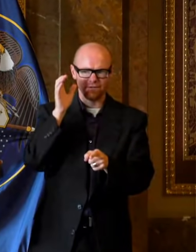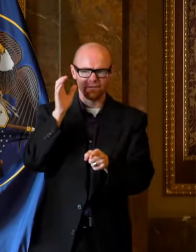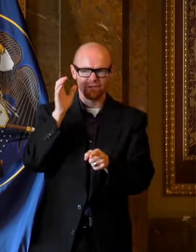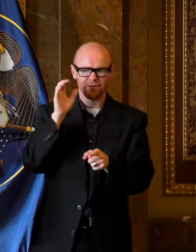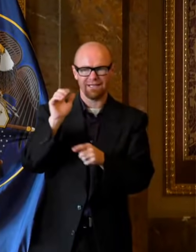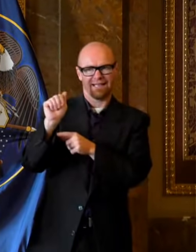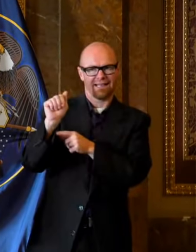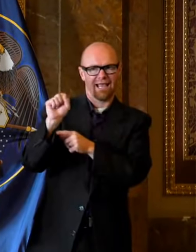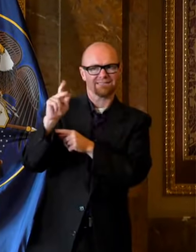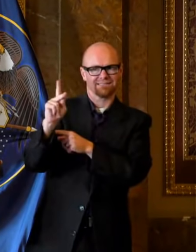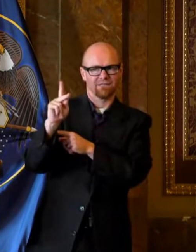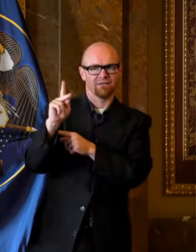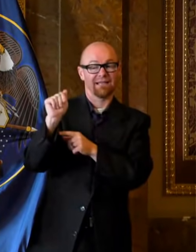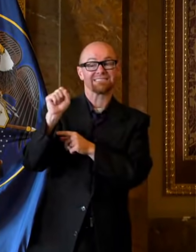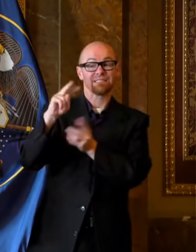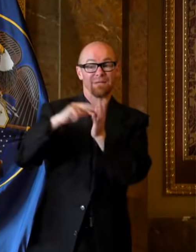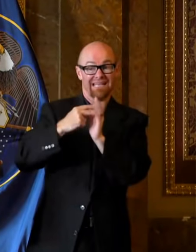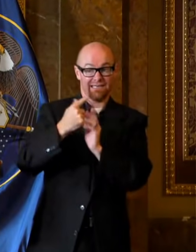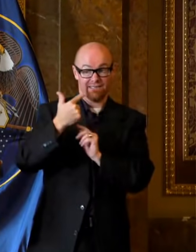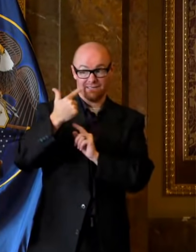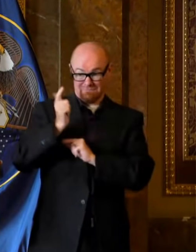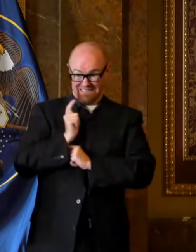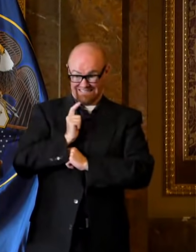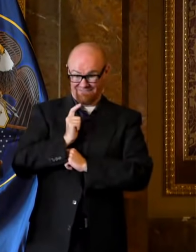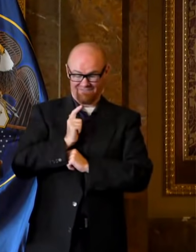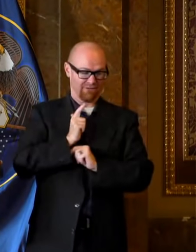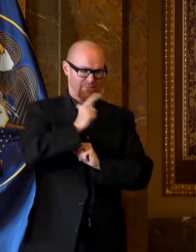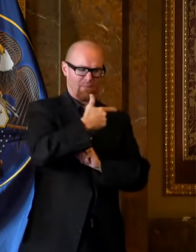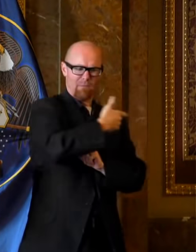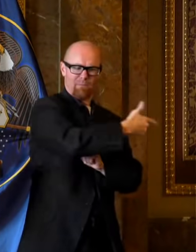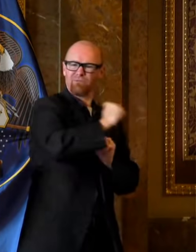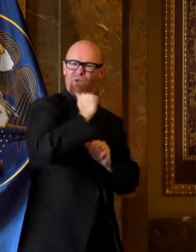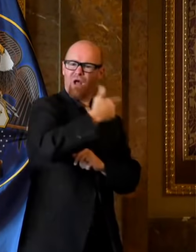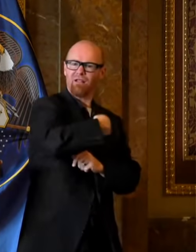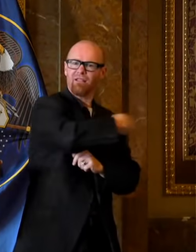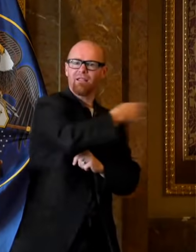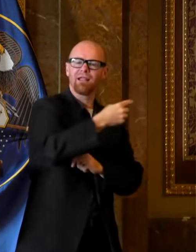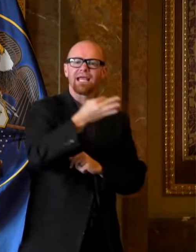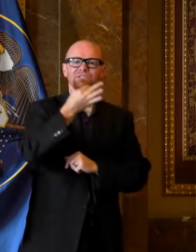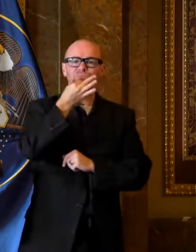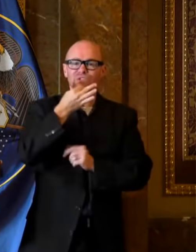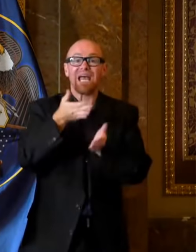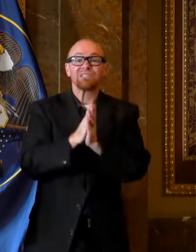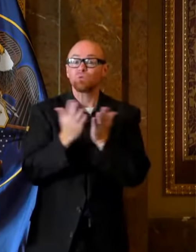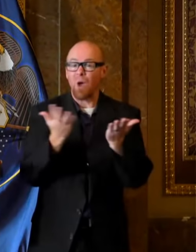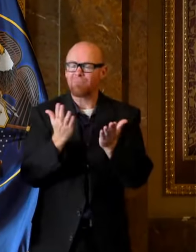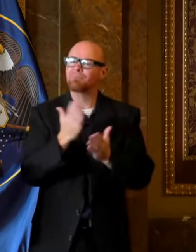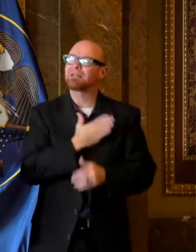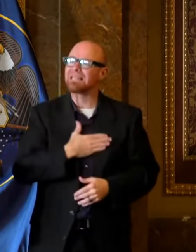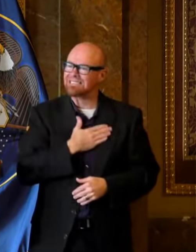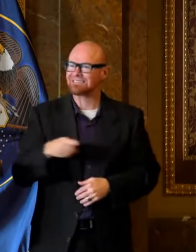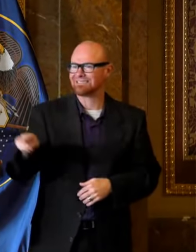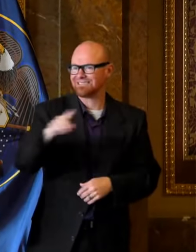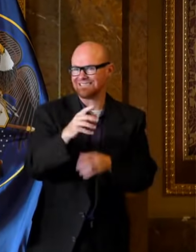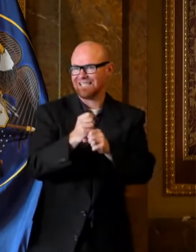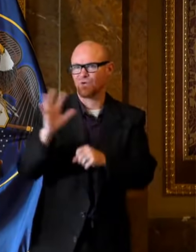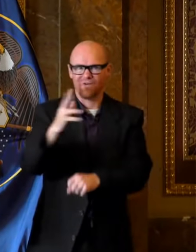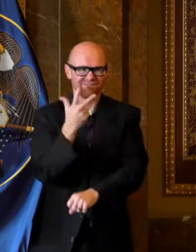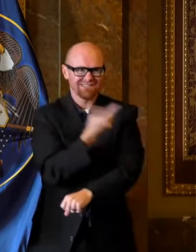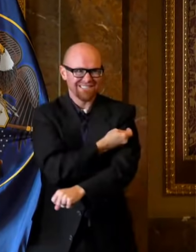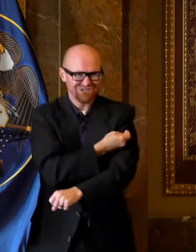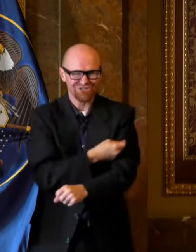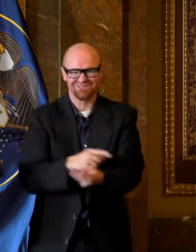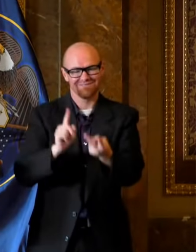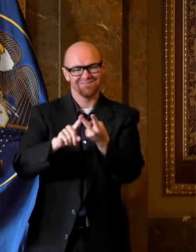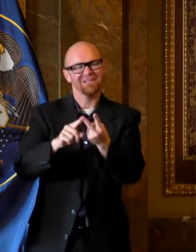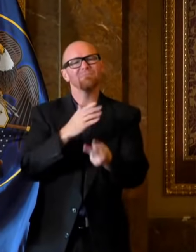us, from Dr. Harrison specifically, that we need people to get vaccinated. We need people to wear masks. We need